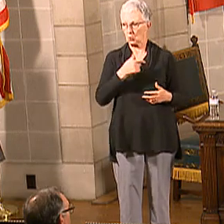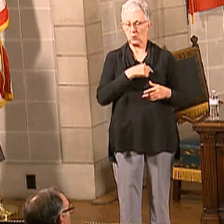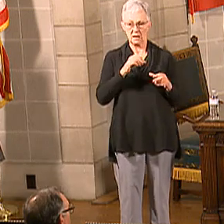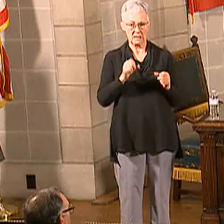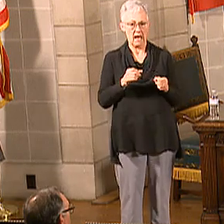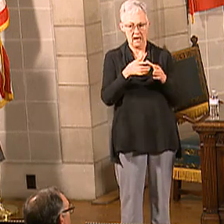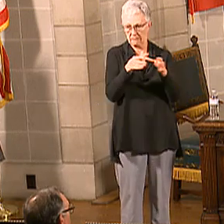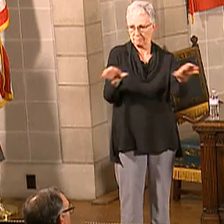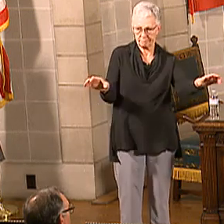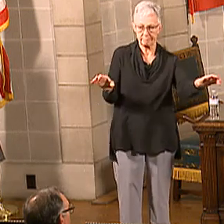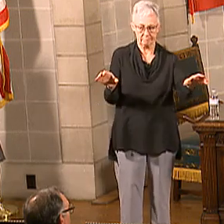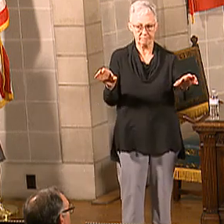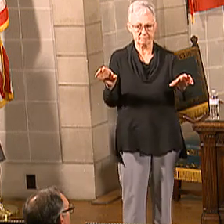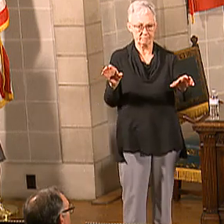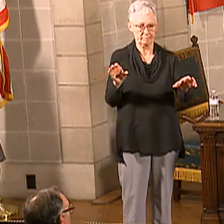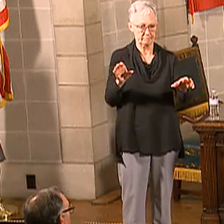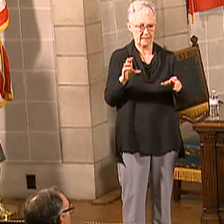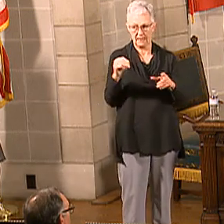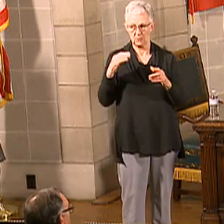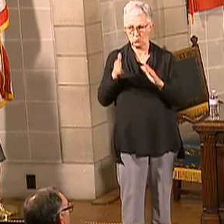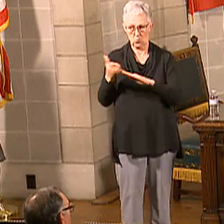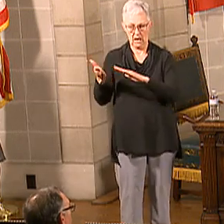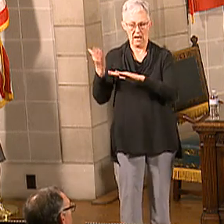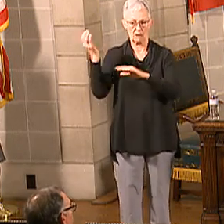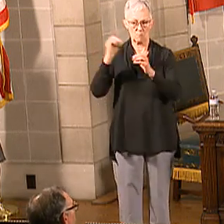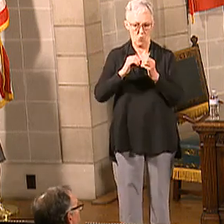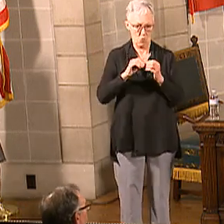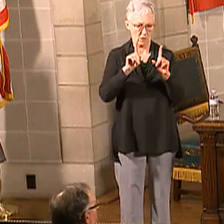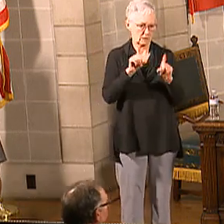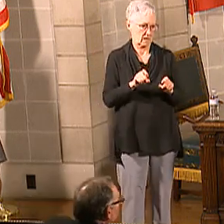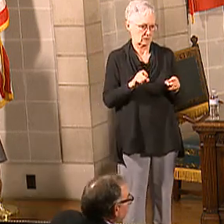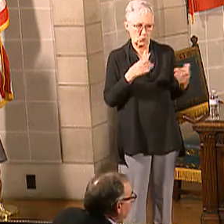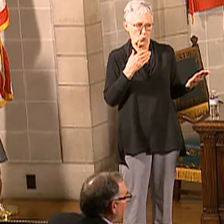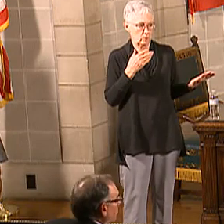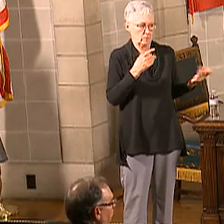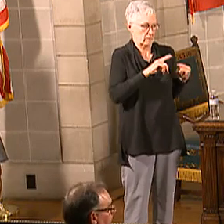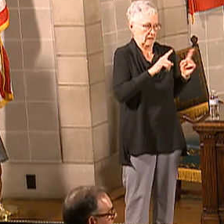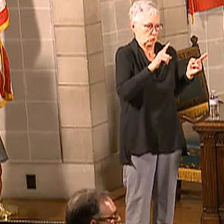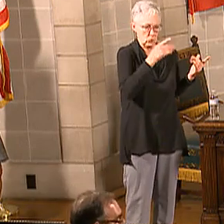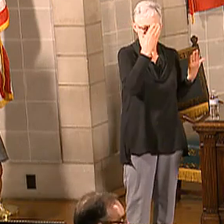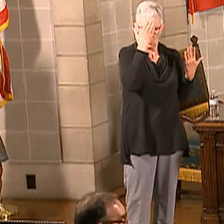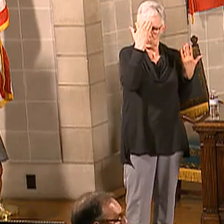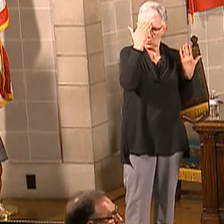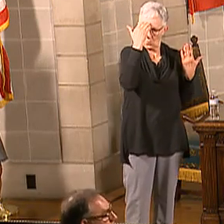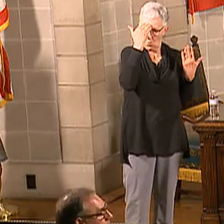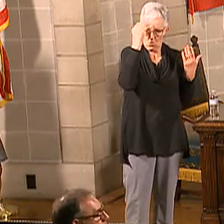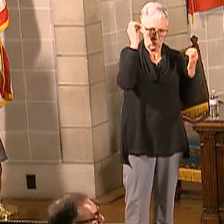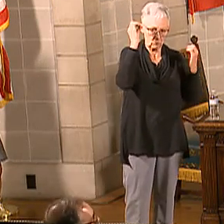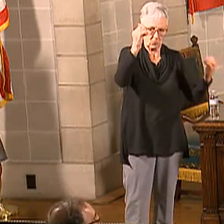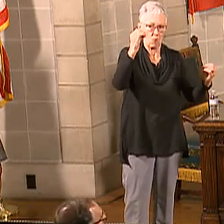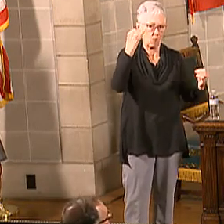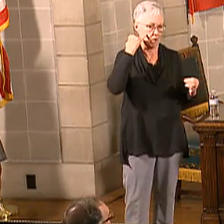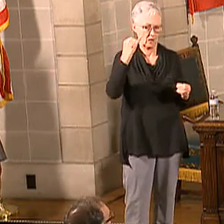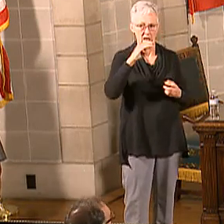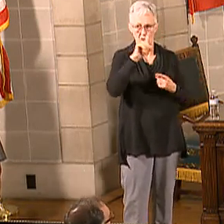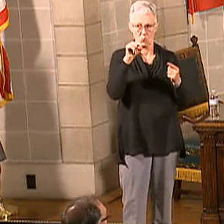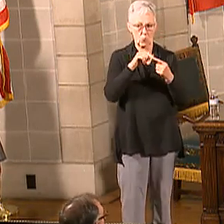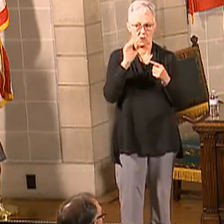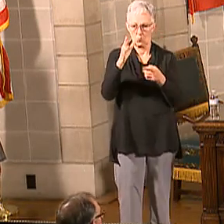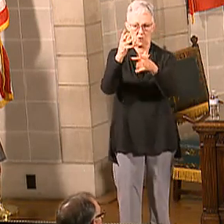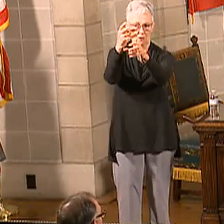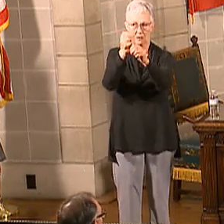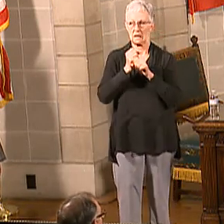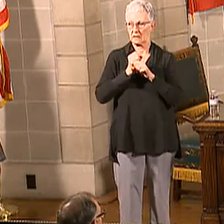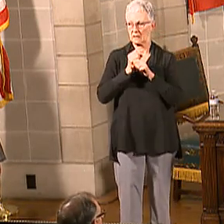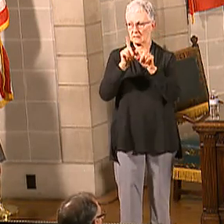timeline for when we're going to receive those machines or the assays that go with them. So at this point, those are the people that are doing the tests here in